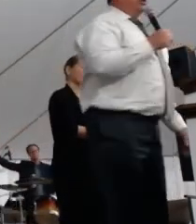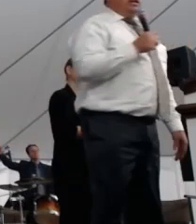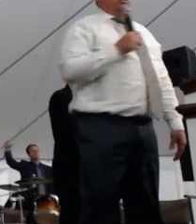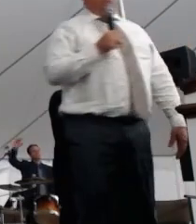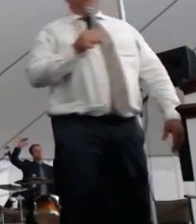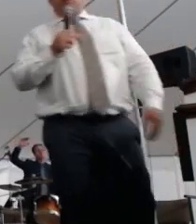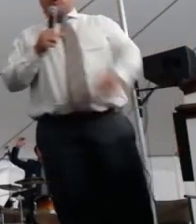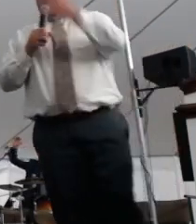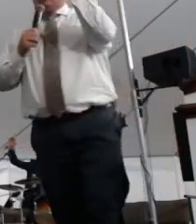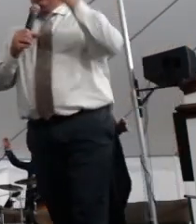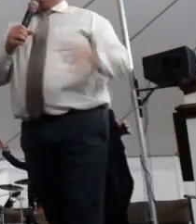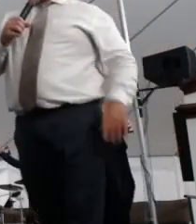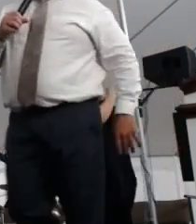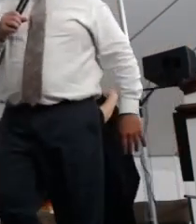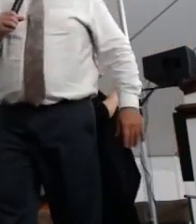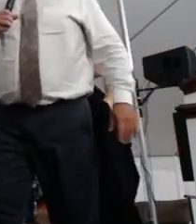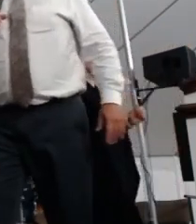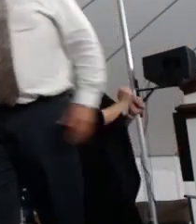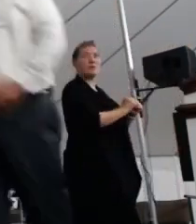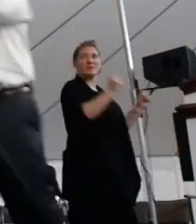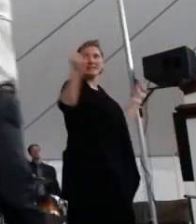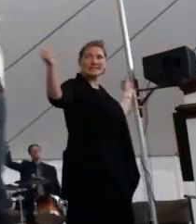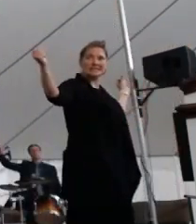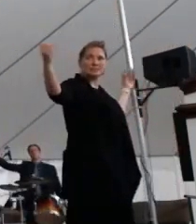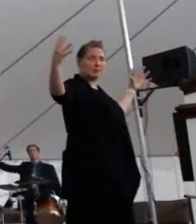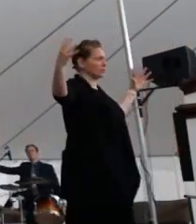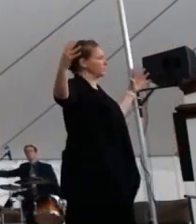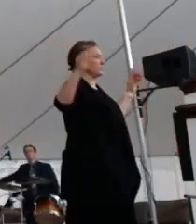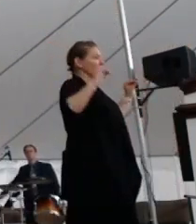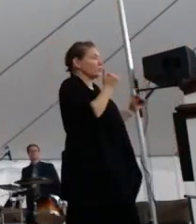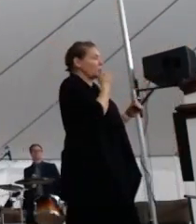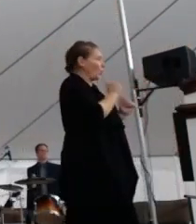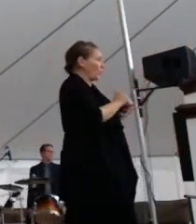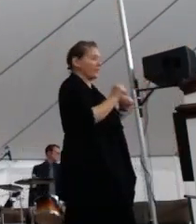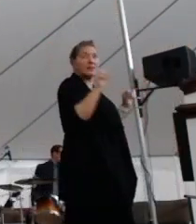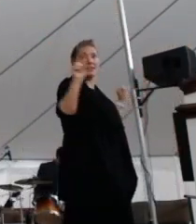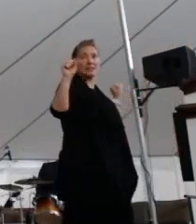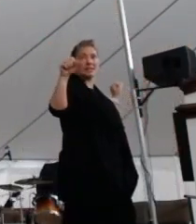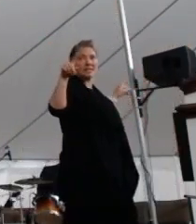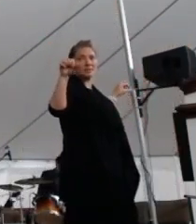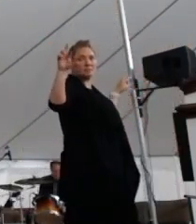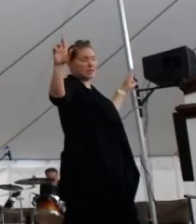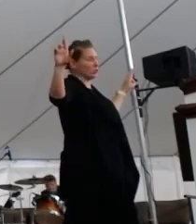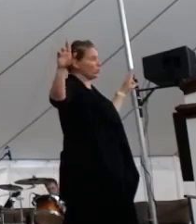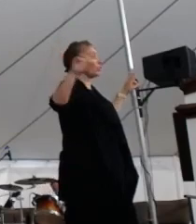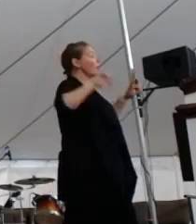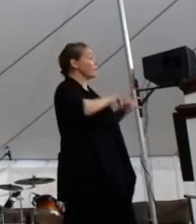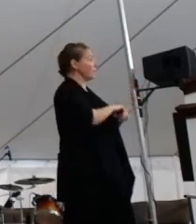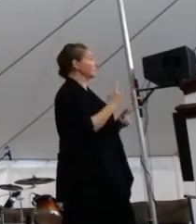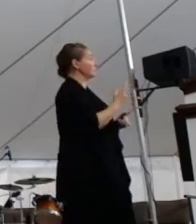I used to get so frustrated with our speakers. There wasn't nothing wrong with the speaker. There was something wrong with the flow.